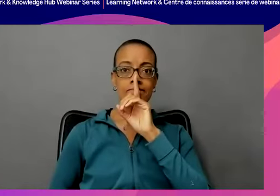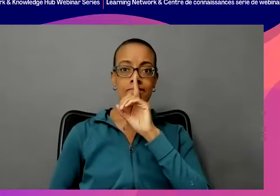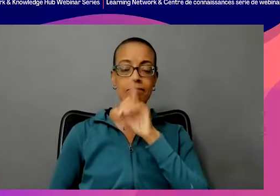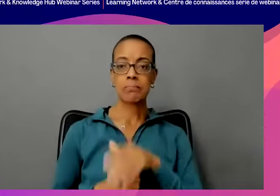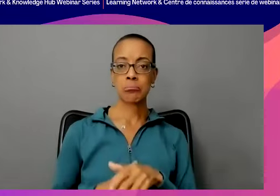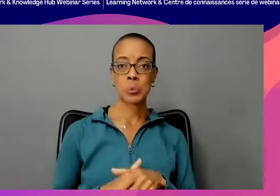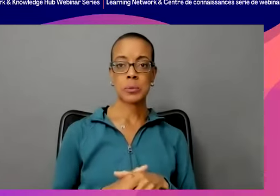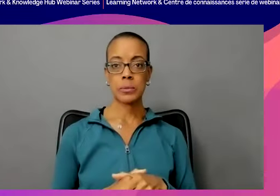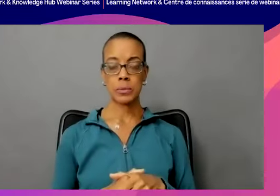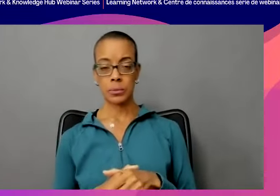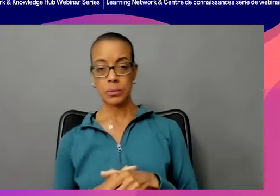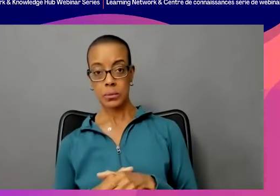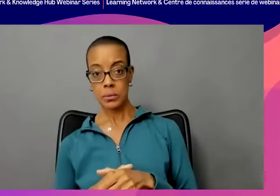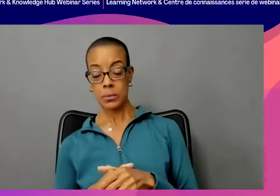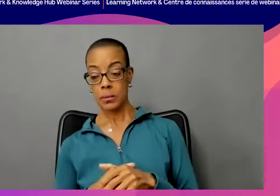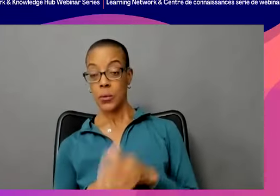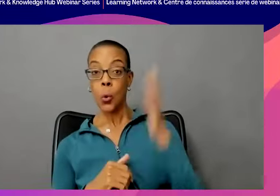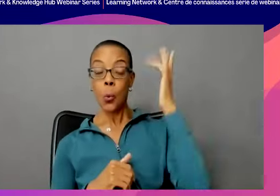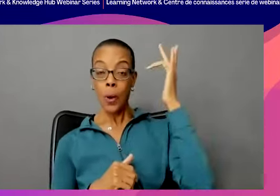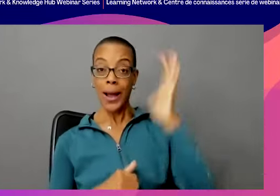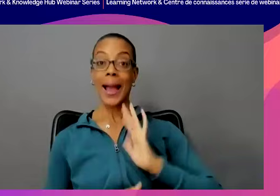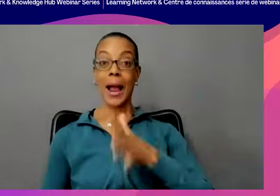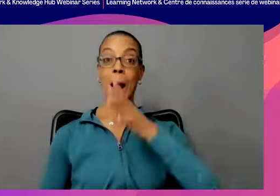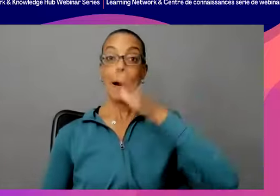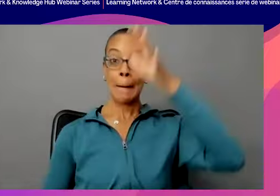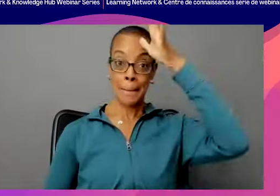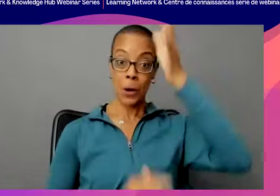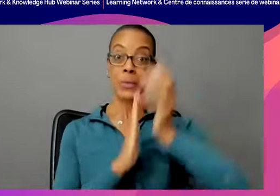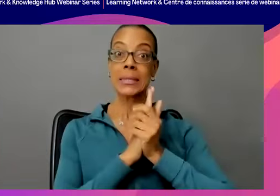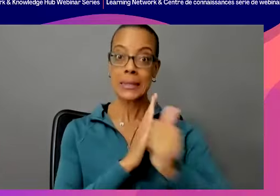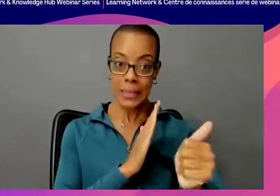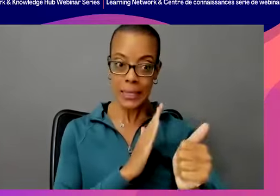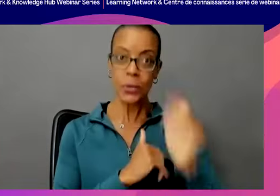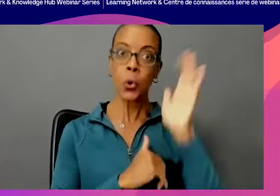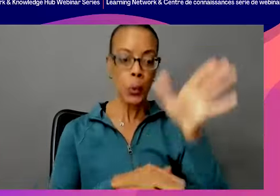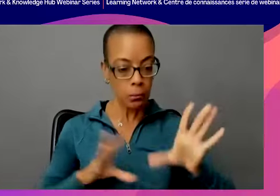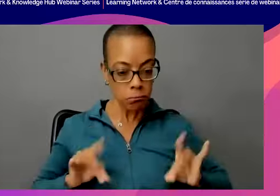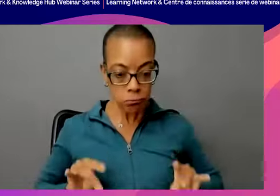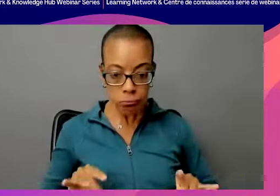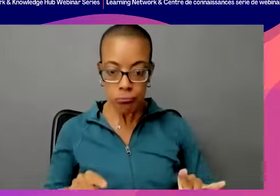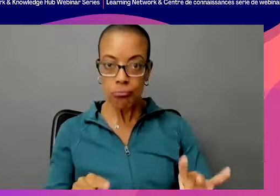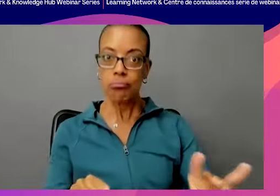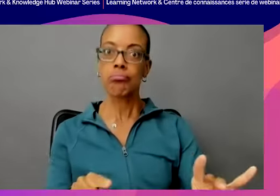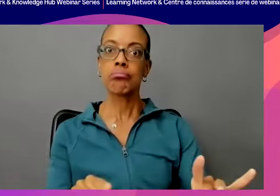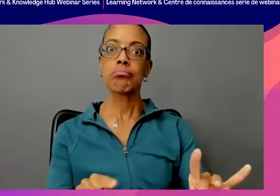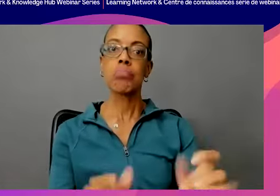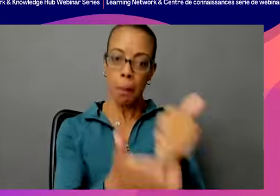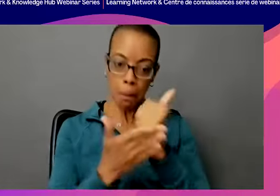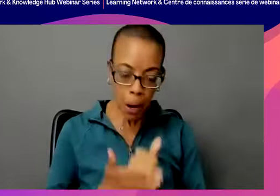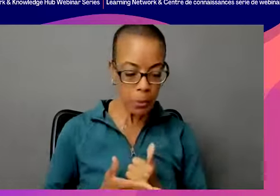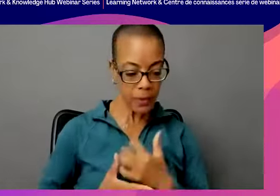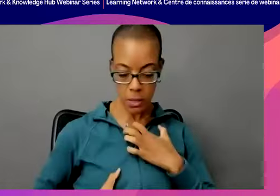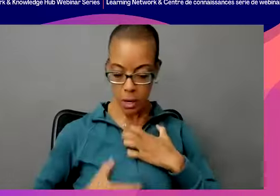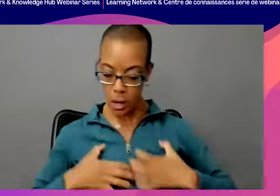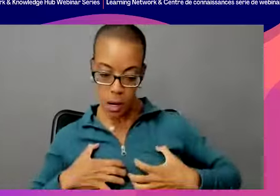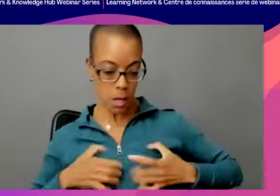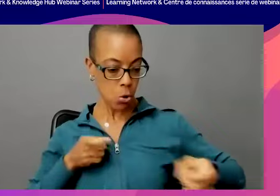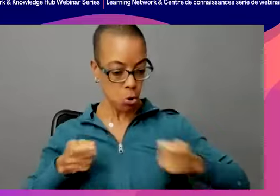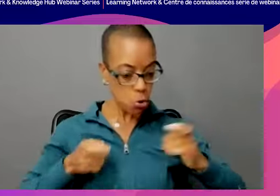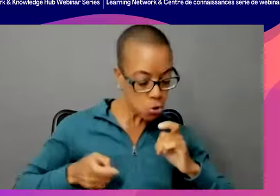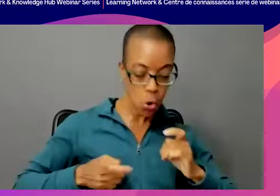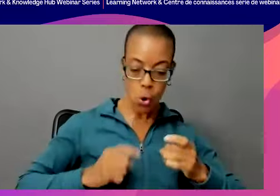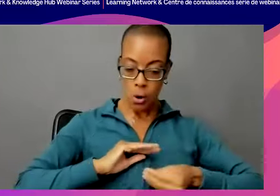because many of our parenting would have taught us how to deal with our anger. They would have taught us how to self-regulate.